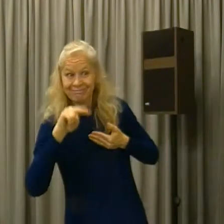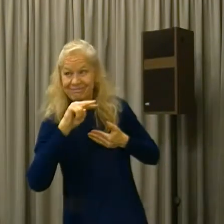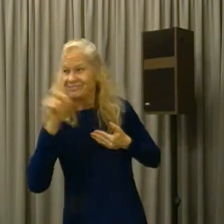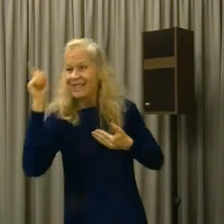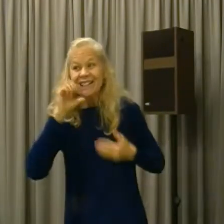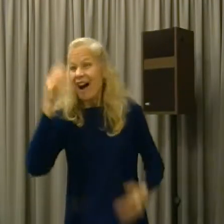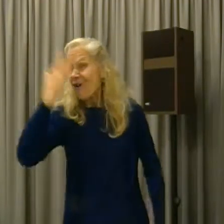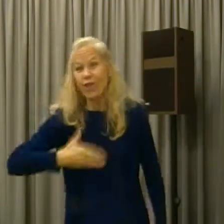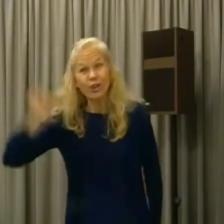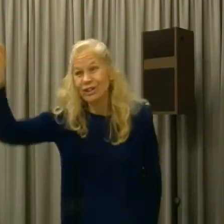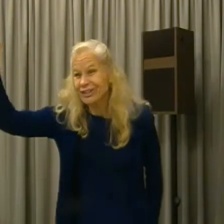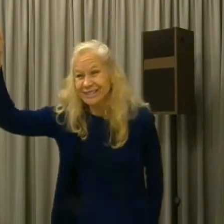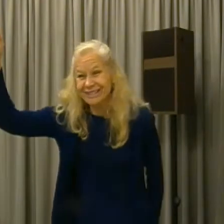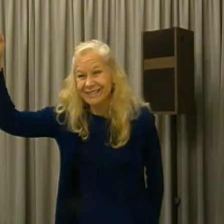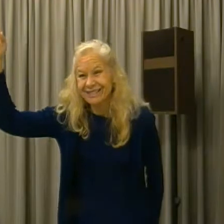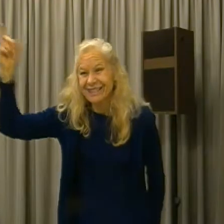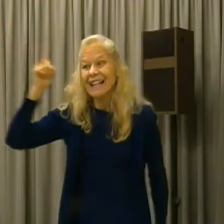Proverbs 28:13.